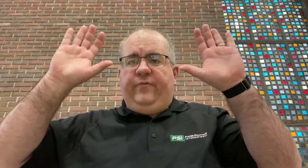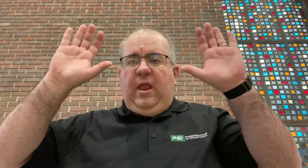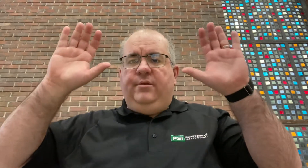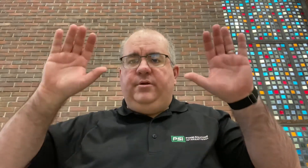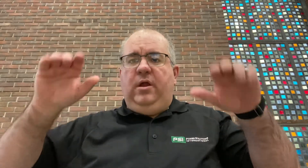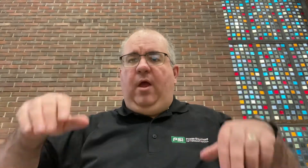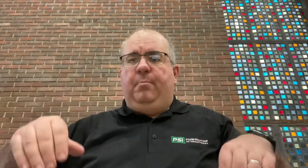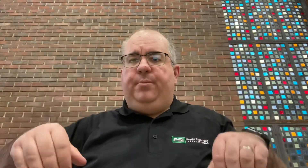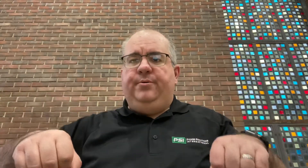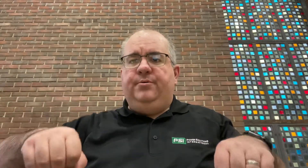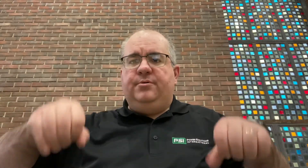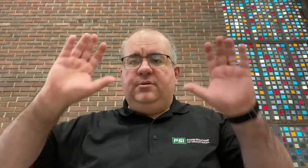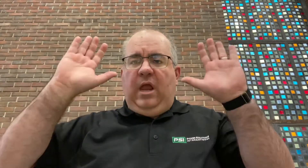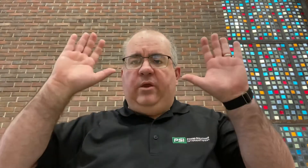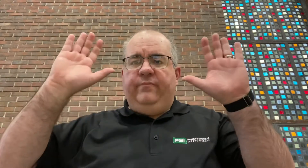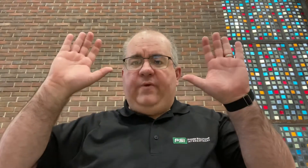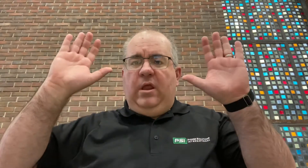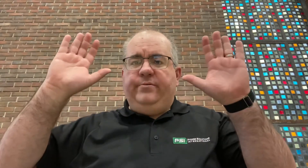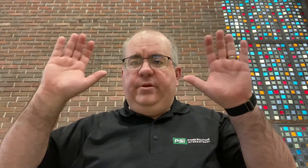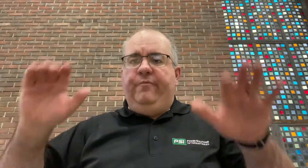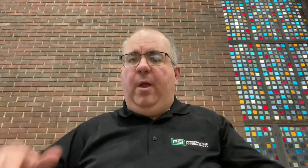Sacrifice, give up. Sacrifice, give up.